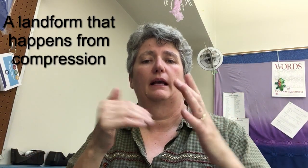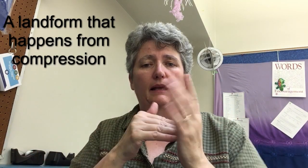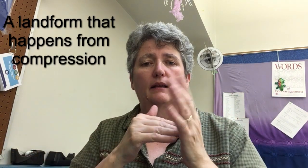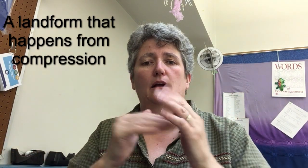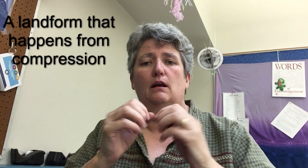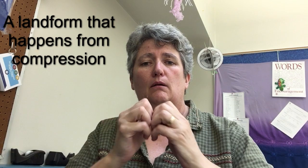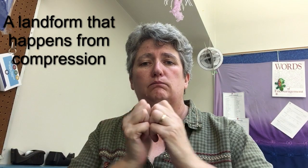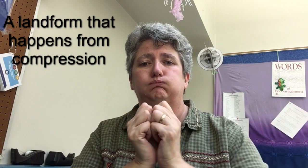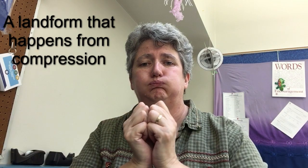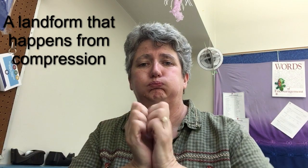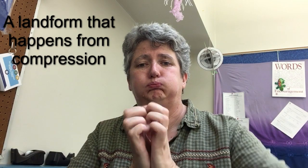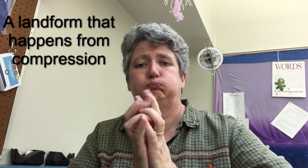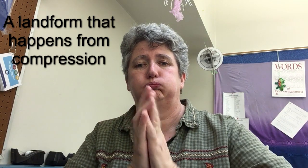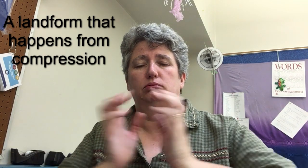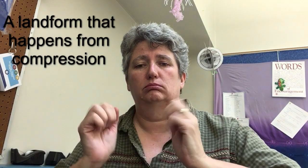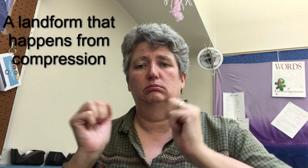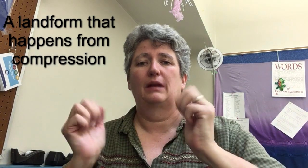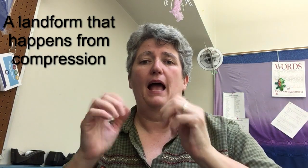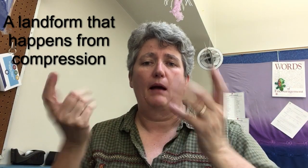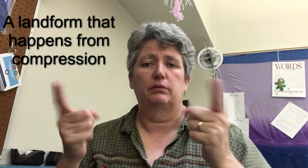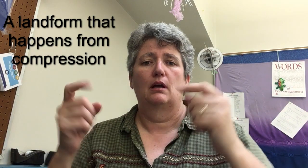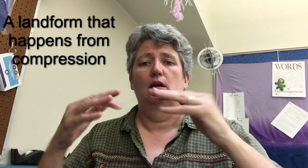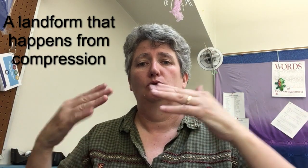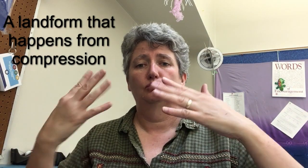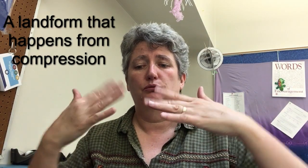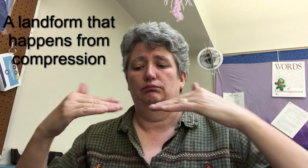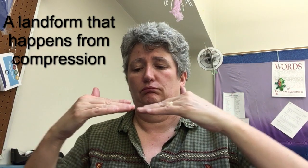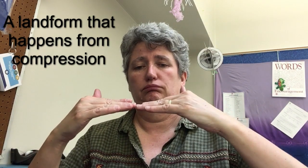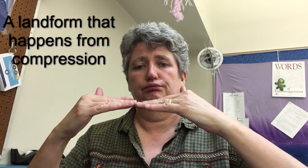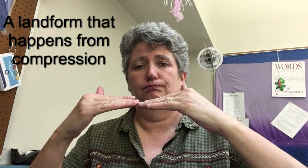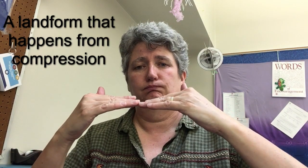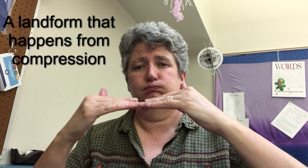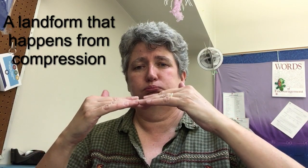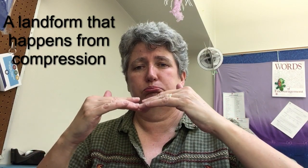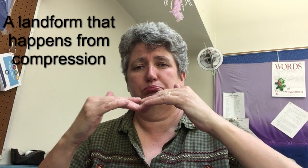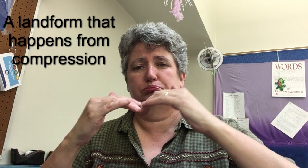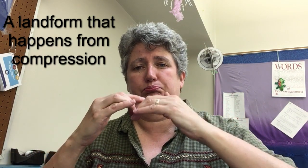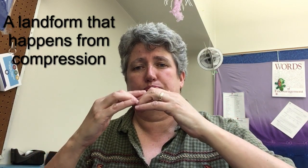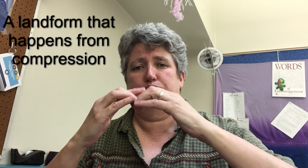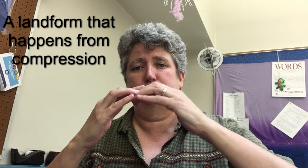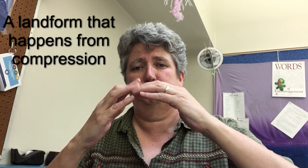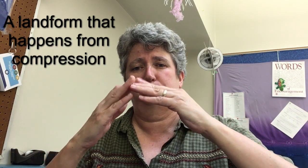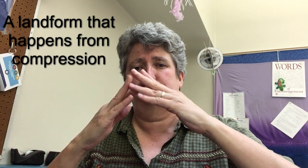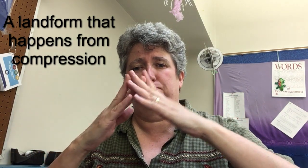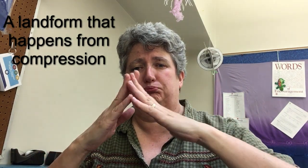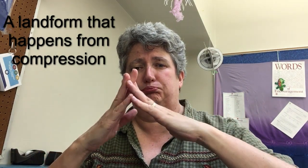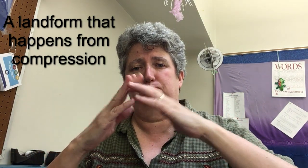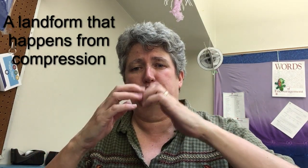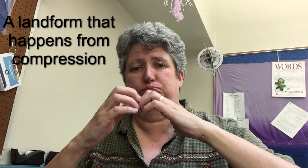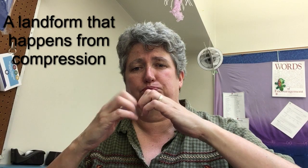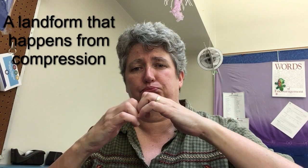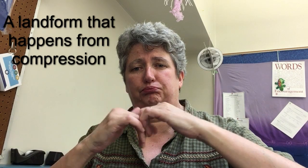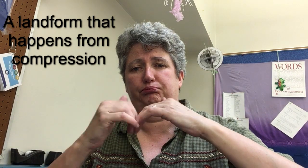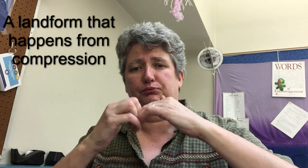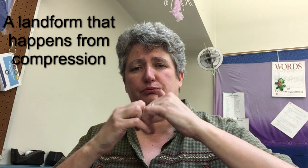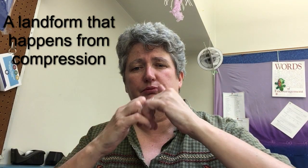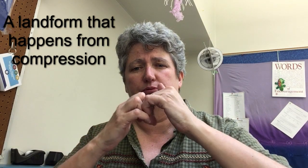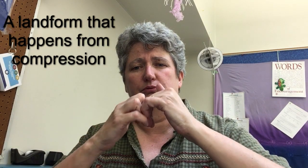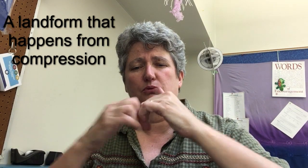an ocean ridge. So they're coming together, and it happens like two of them are coming together, and they're kind of pushing down and